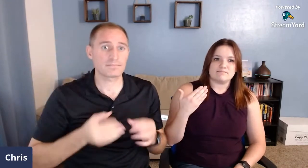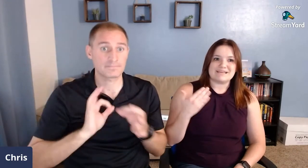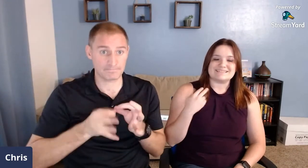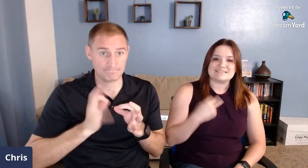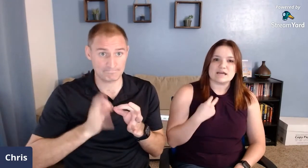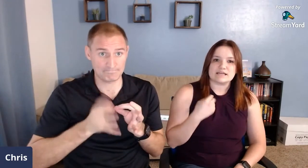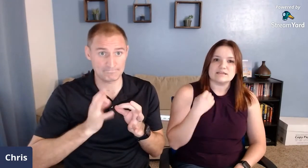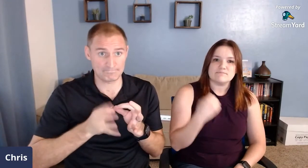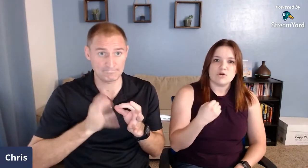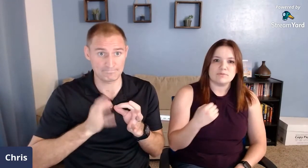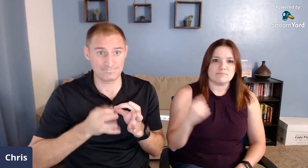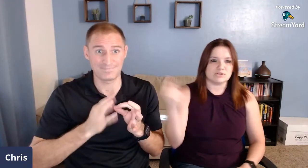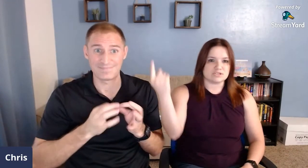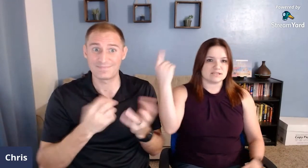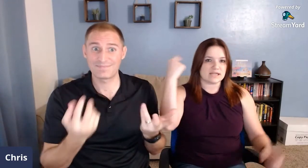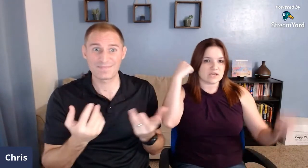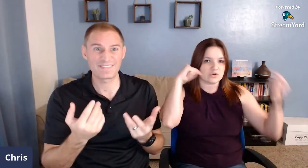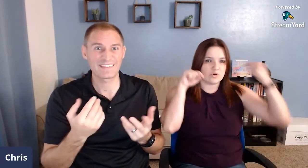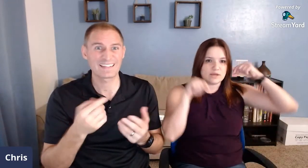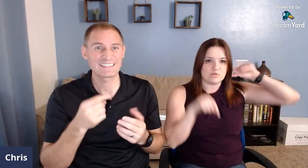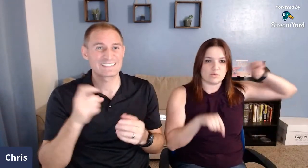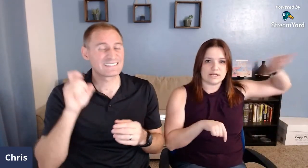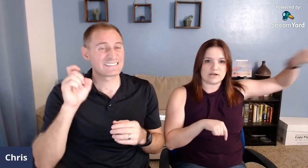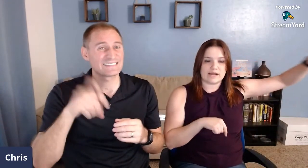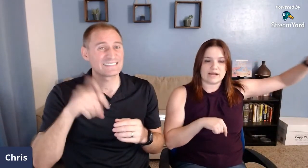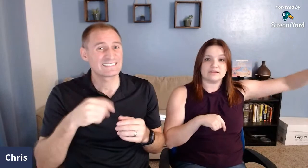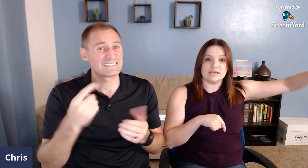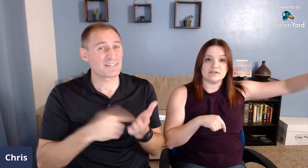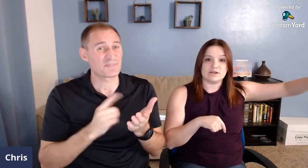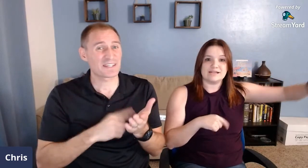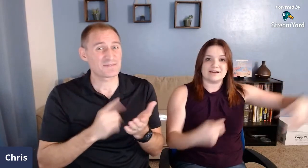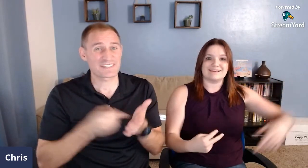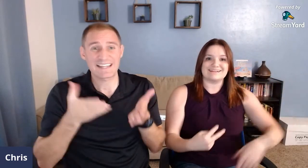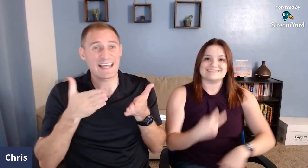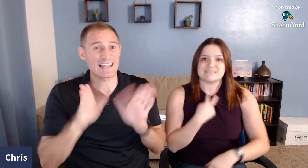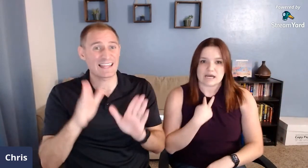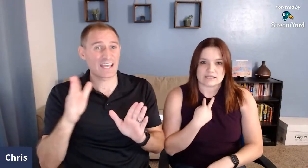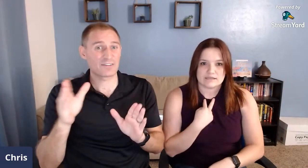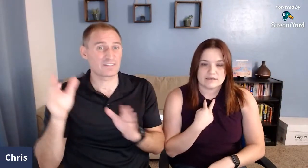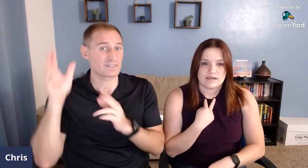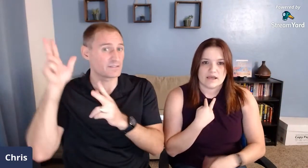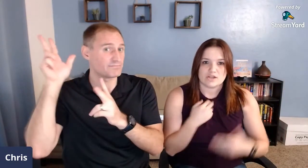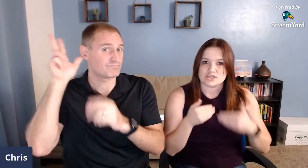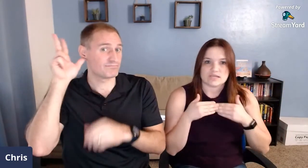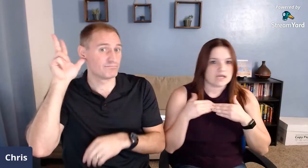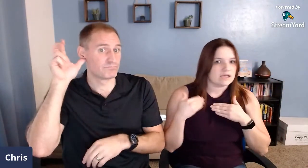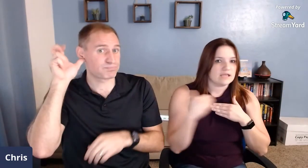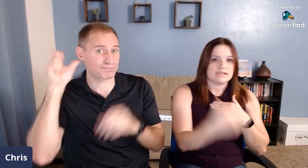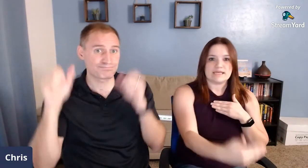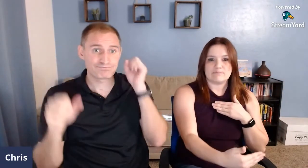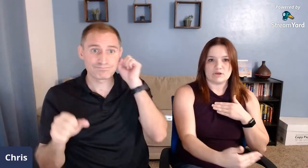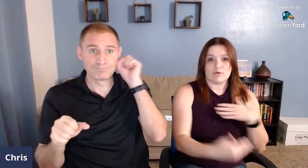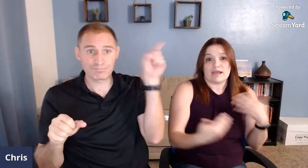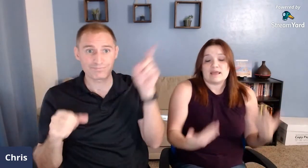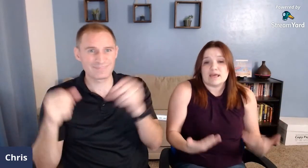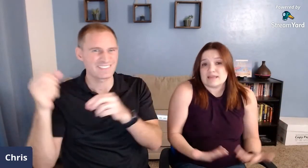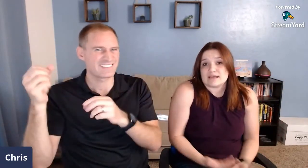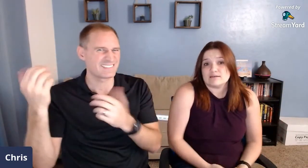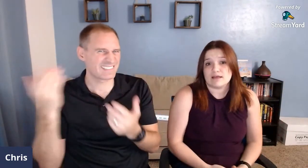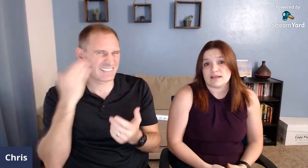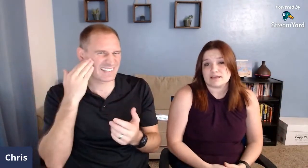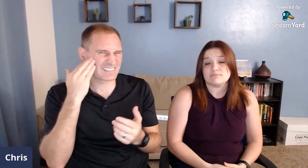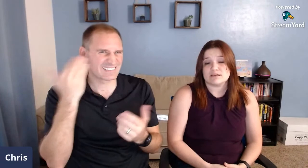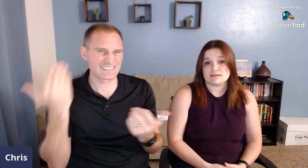not being stuck in the moment, but just letting it go in one ear and out the other and not getting stuck, and just keep it going.